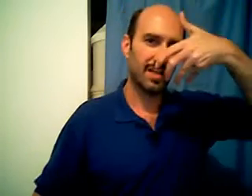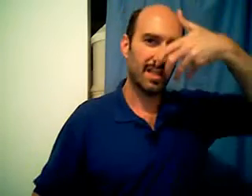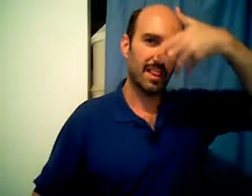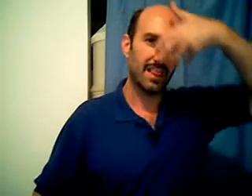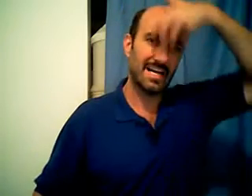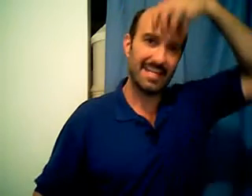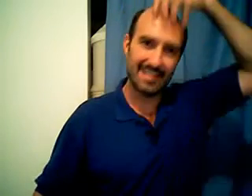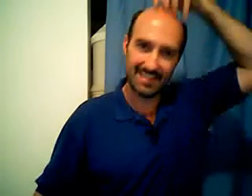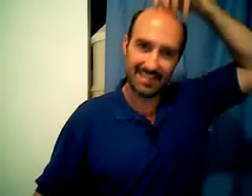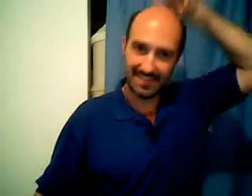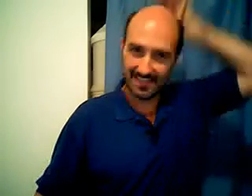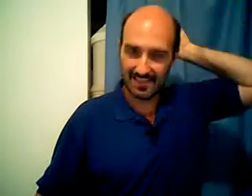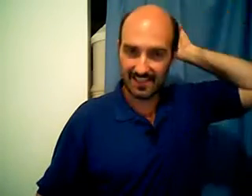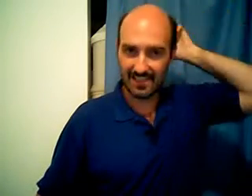Now, lion.